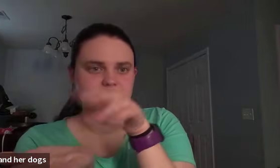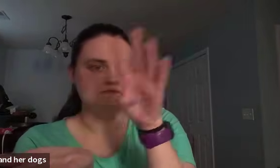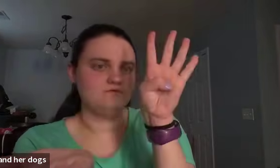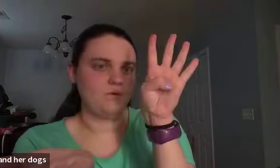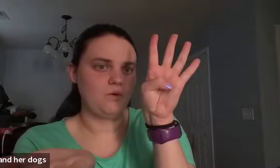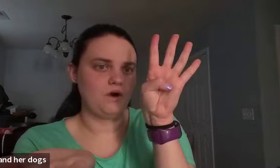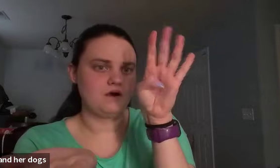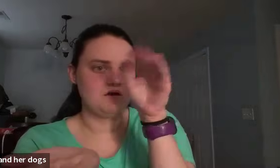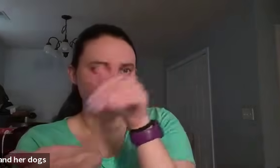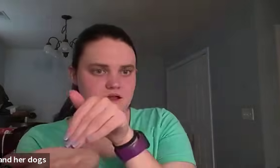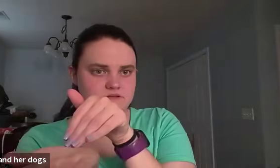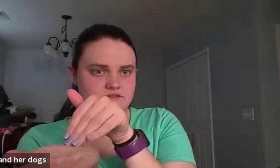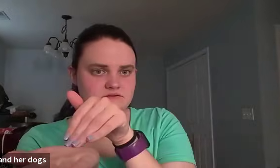4,000. 4,000.